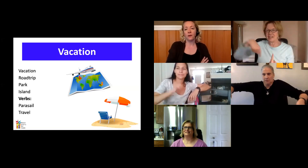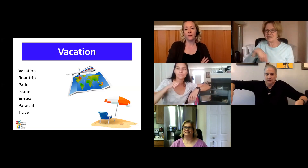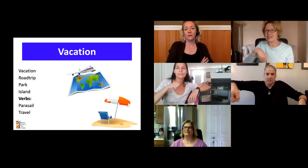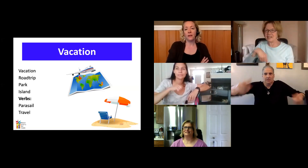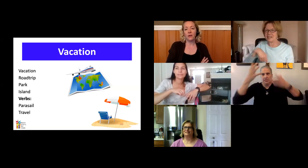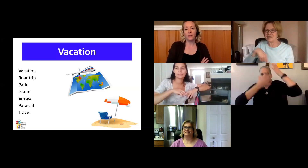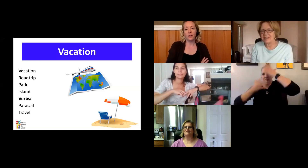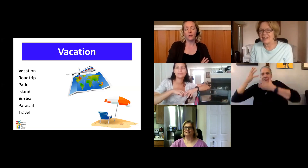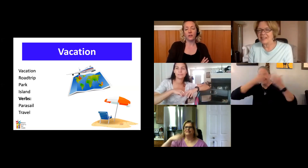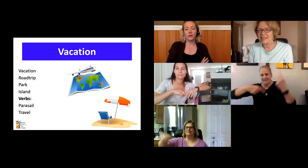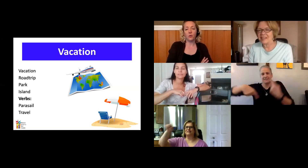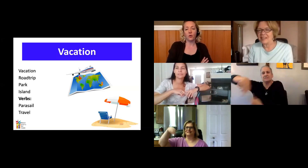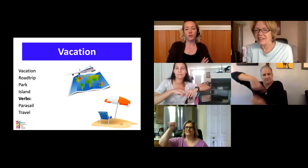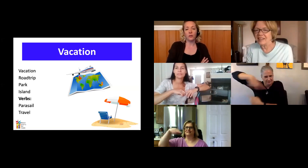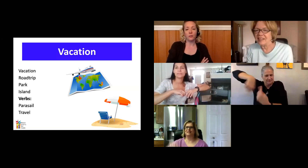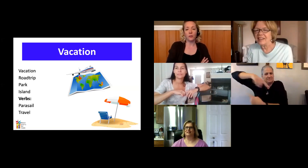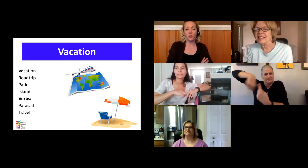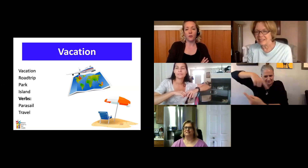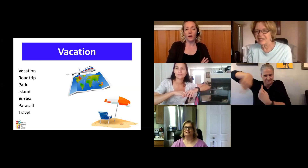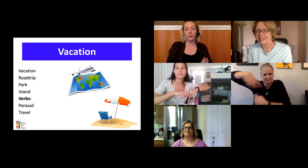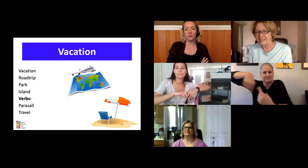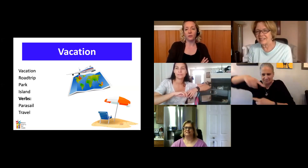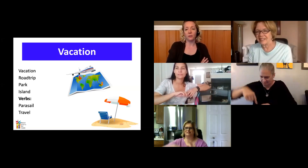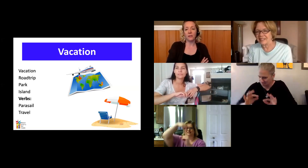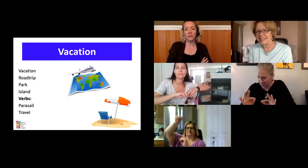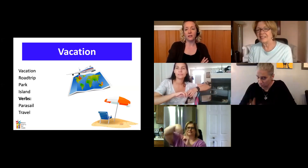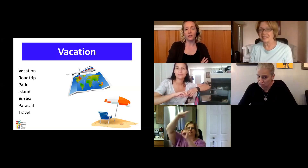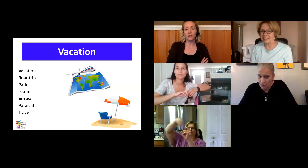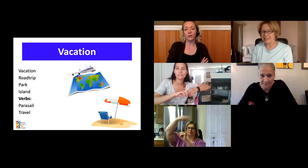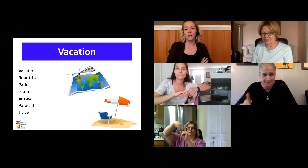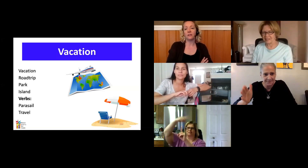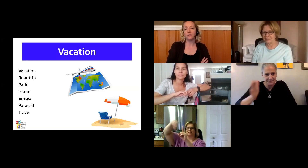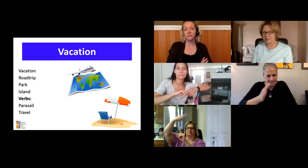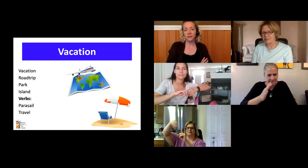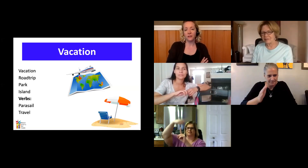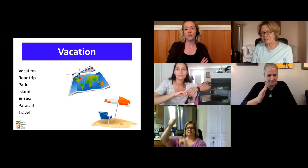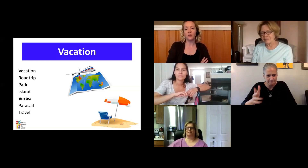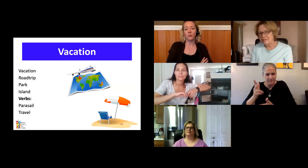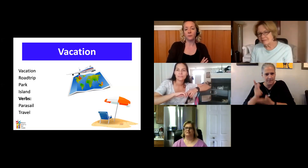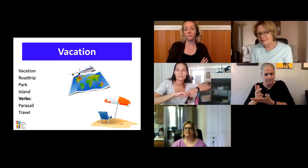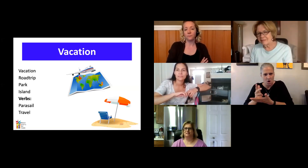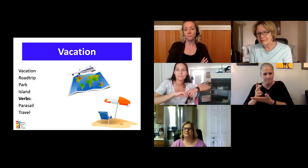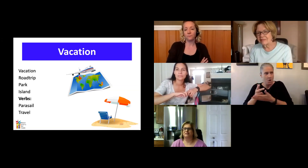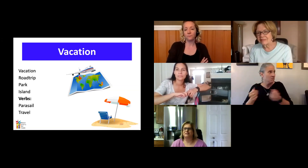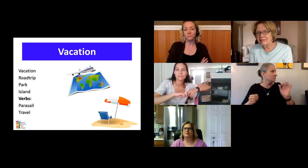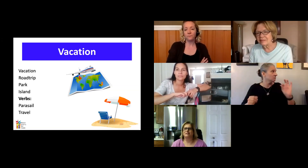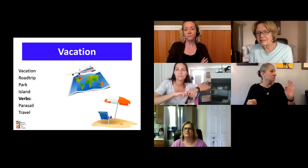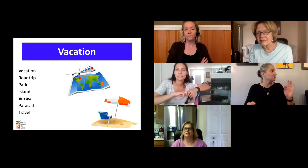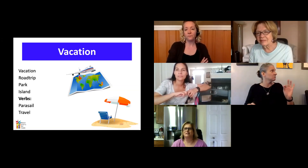carousel, the things you hold on to and they spin you around, like make the kids all dizzy. That's another one.